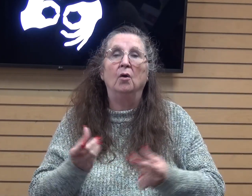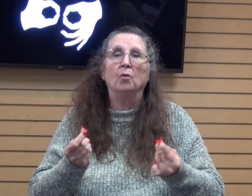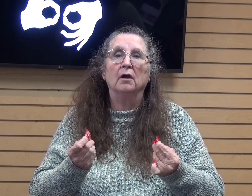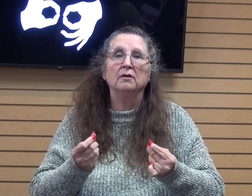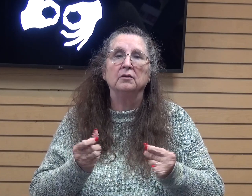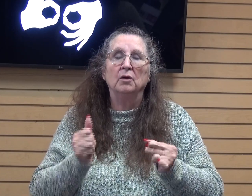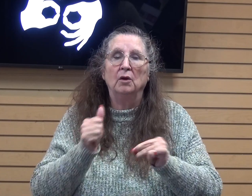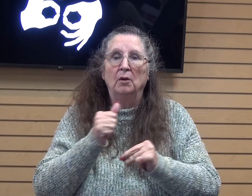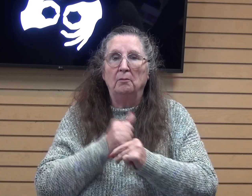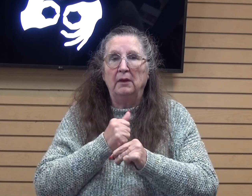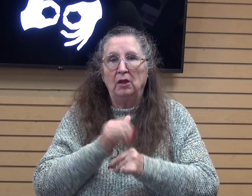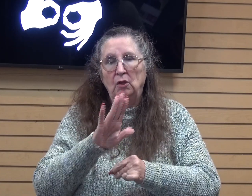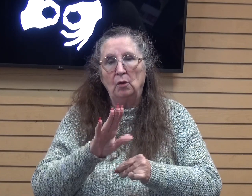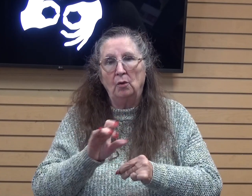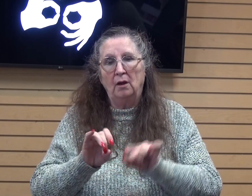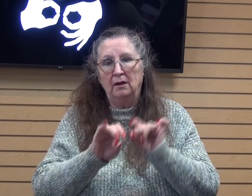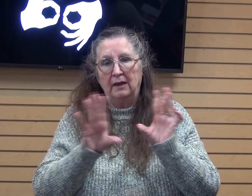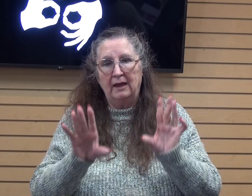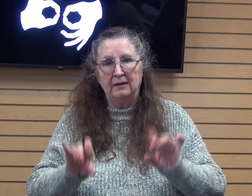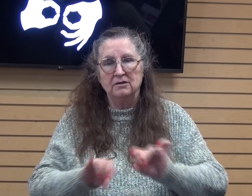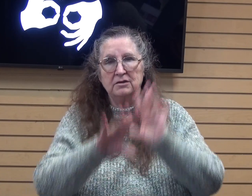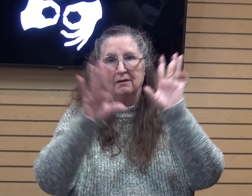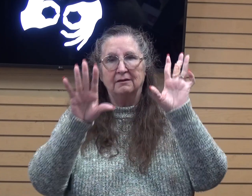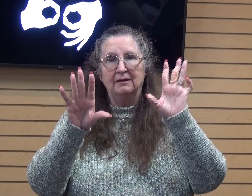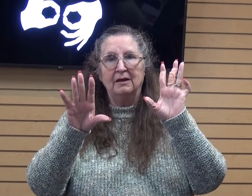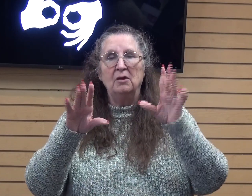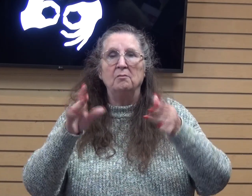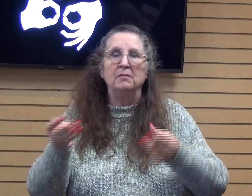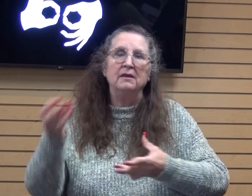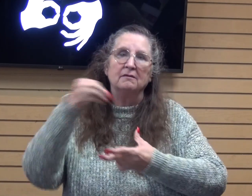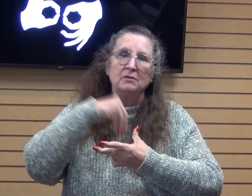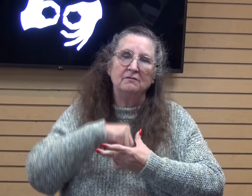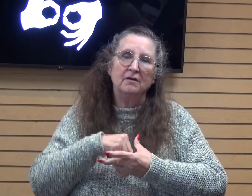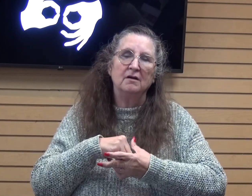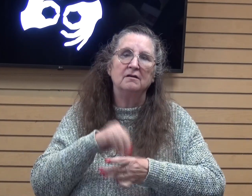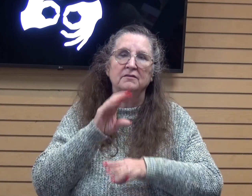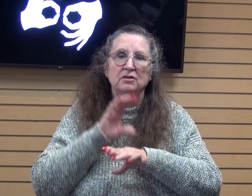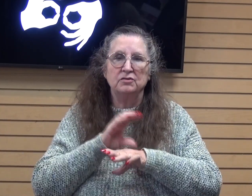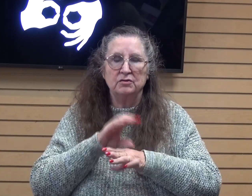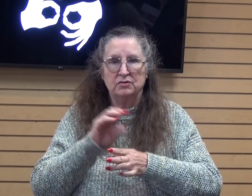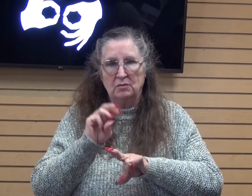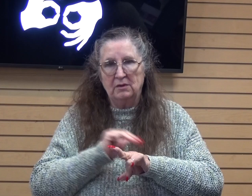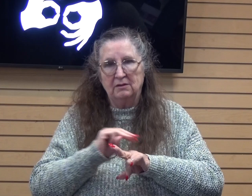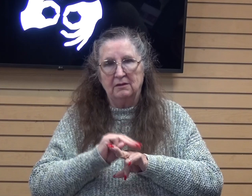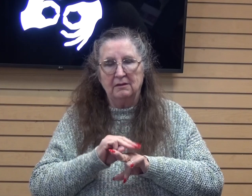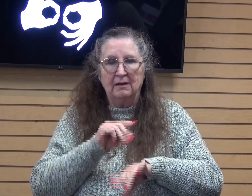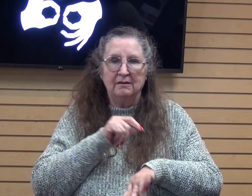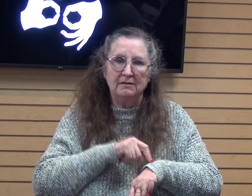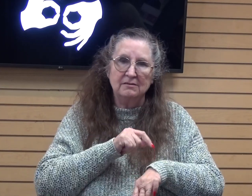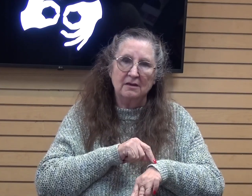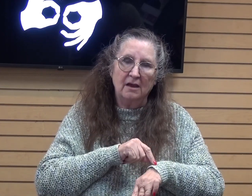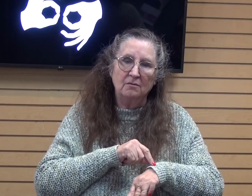light shine? Get involved in church ministry. Spend some time and get to know people in the church